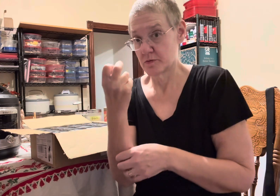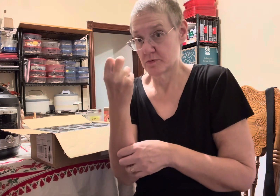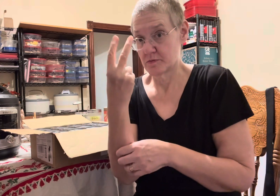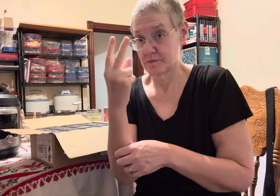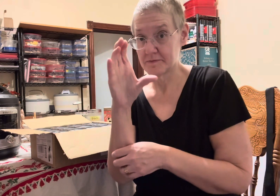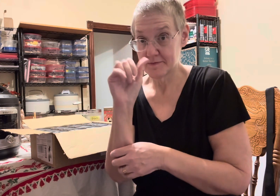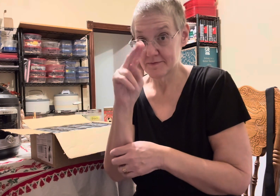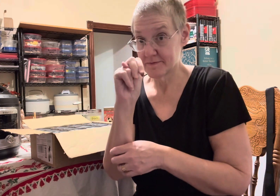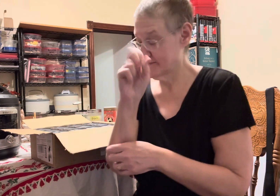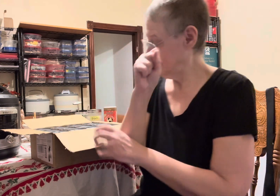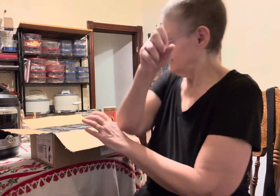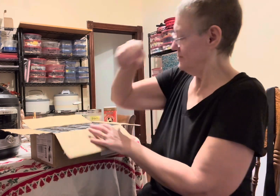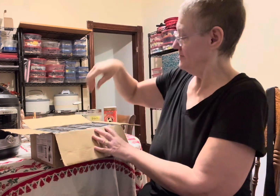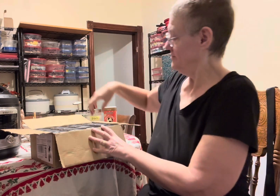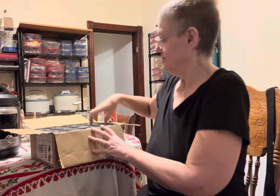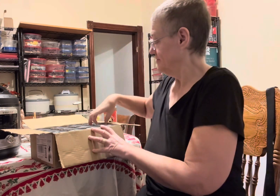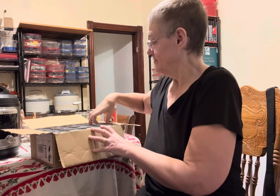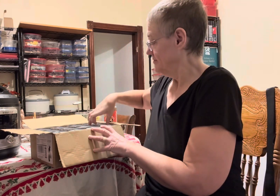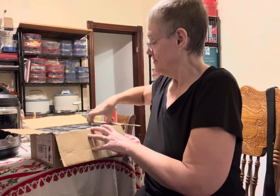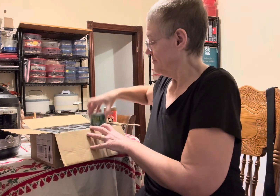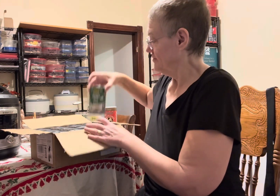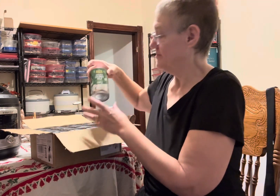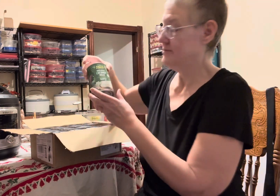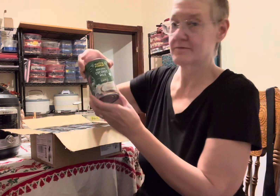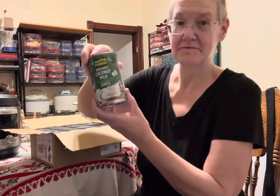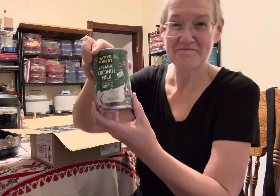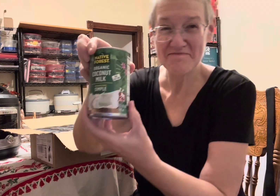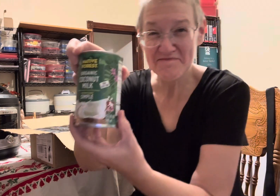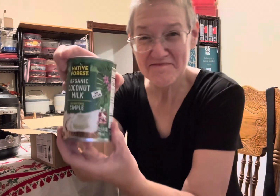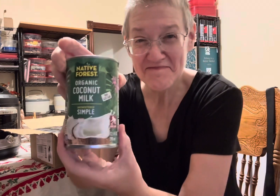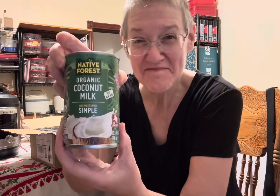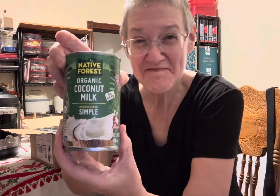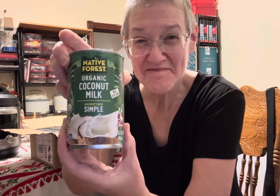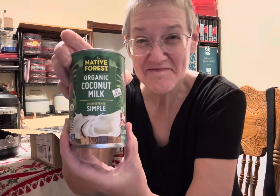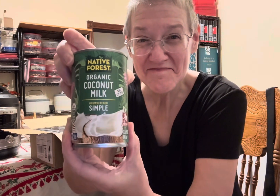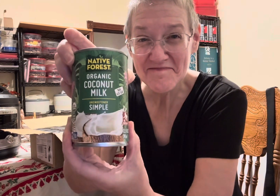One Instant Pot will hold 12 cans of coconut milk.